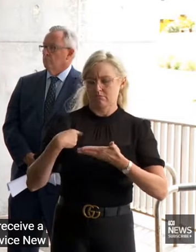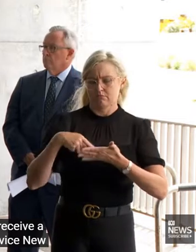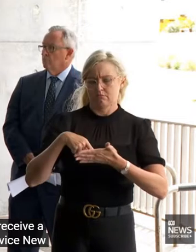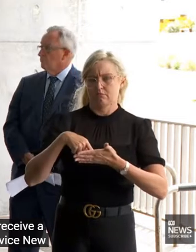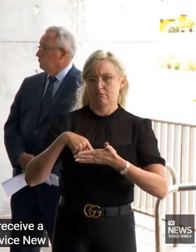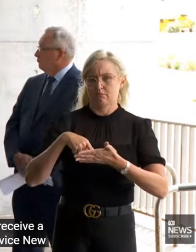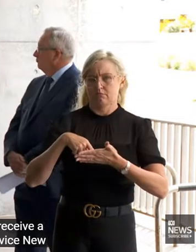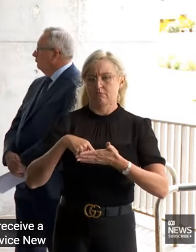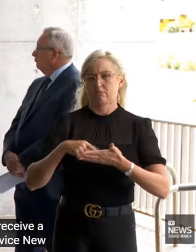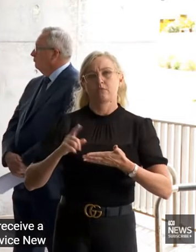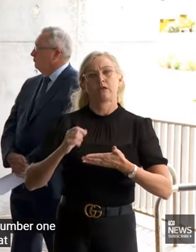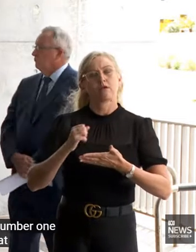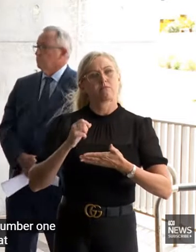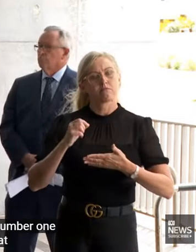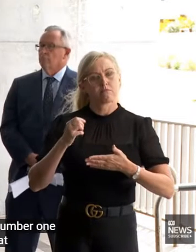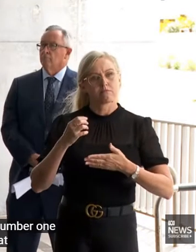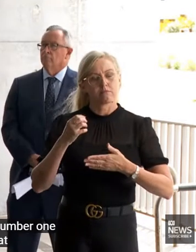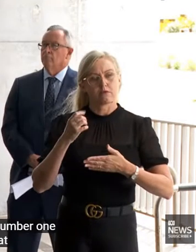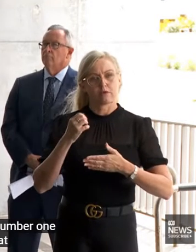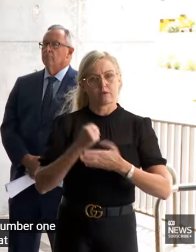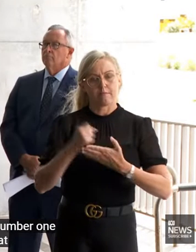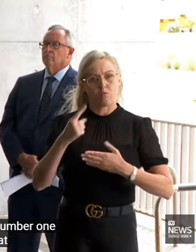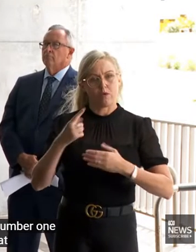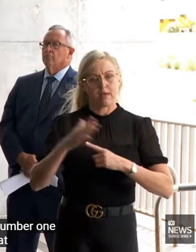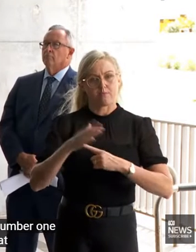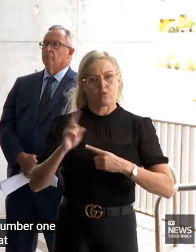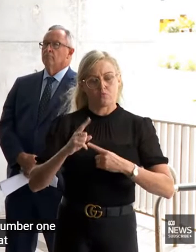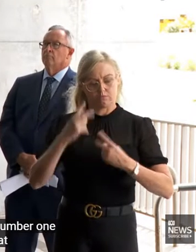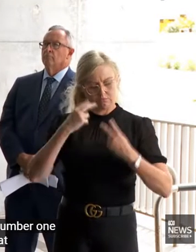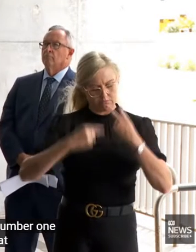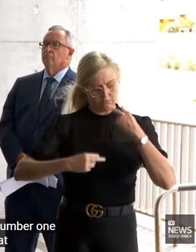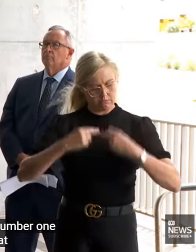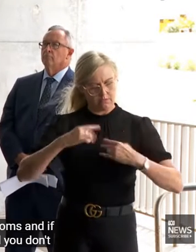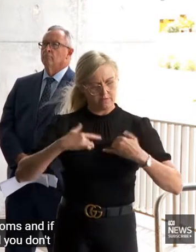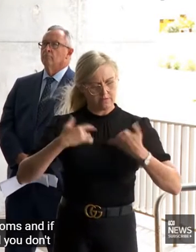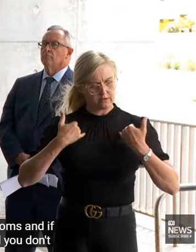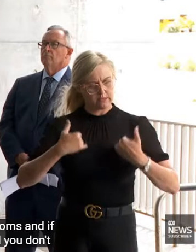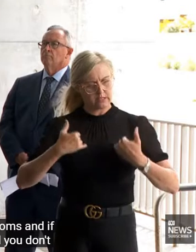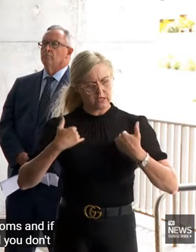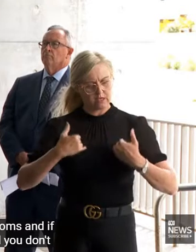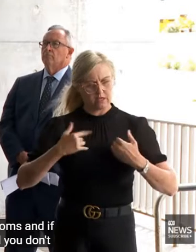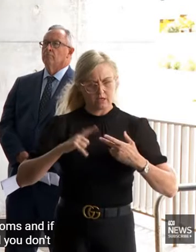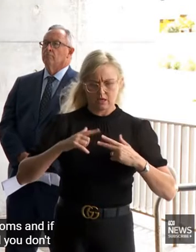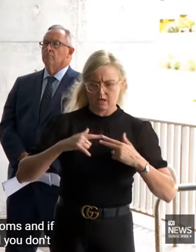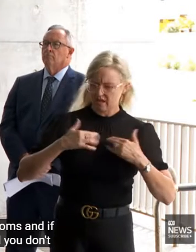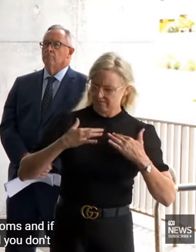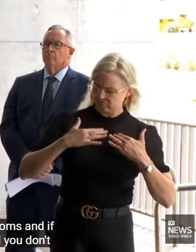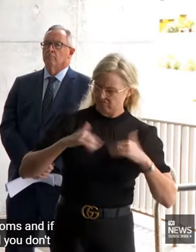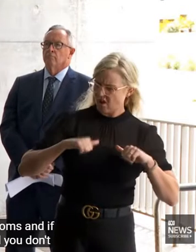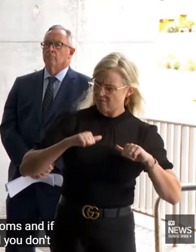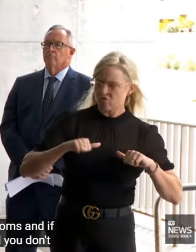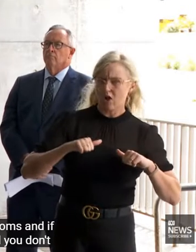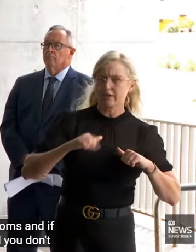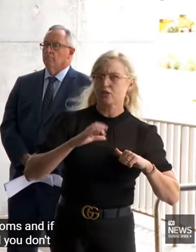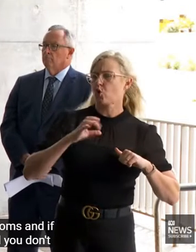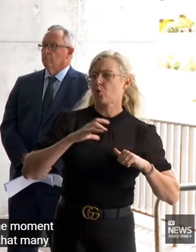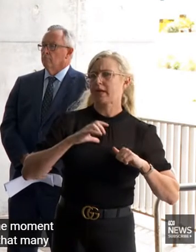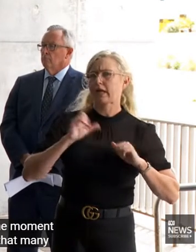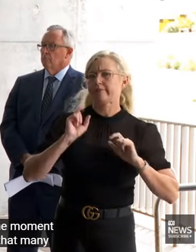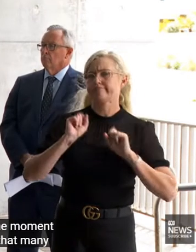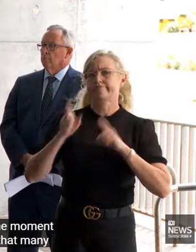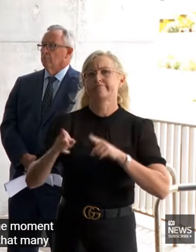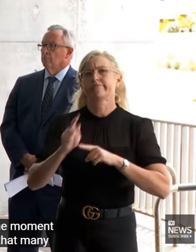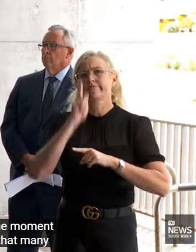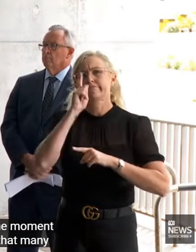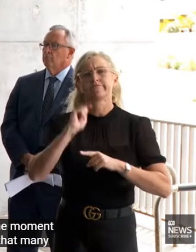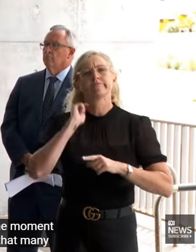one position is that you monitor for symptoms, and if you do not feel unwell, you don't need to be tested. At the moment, what we're seeing is